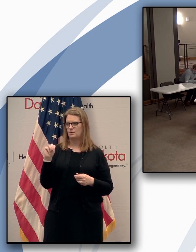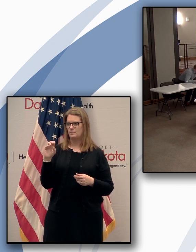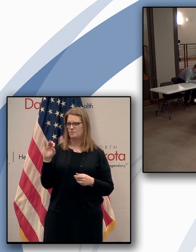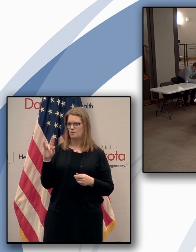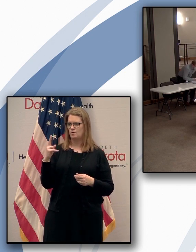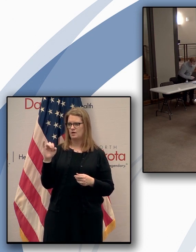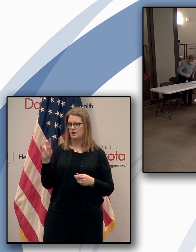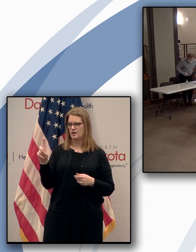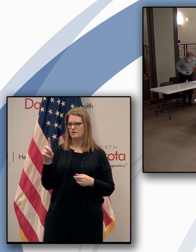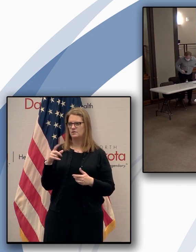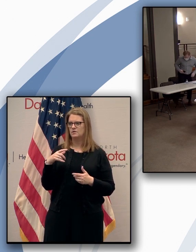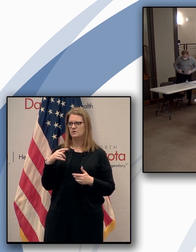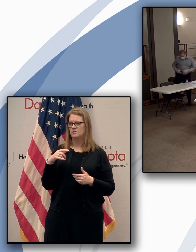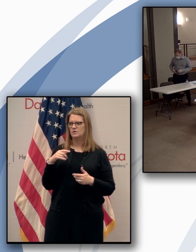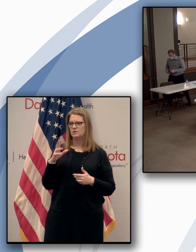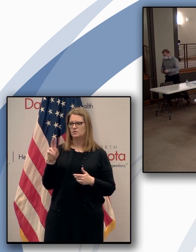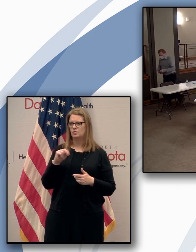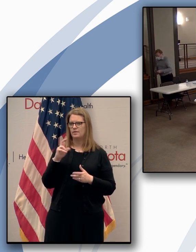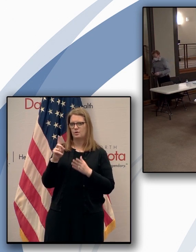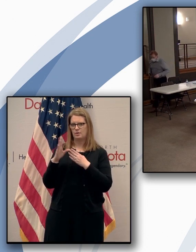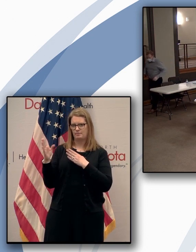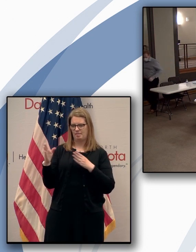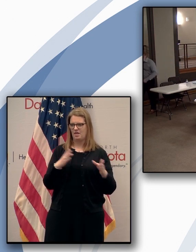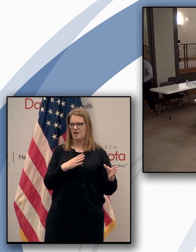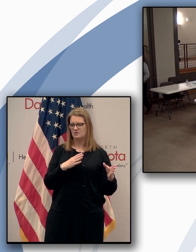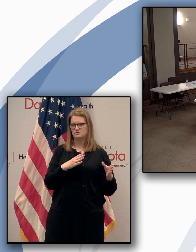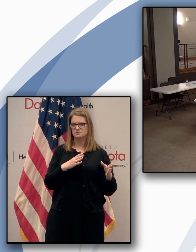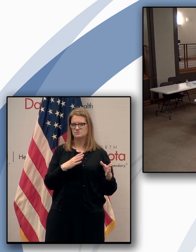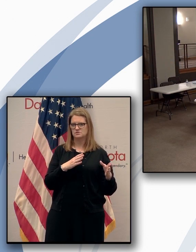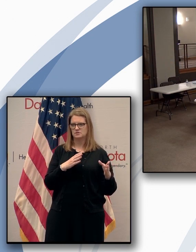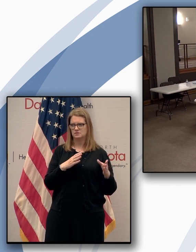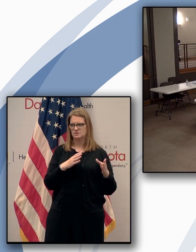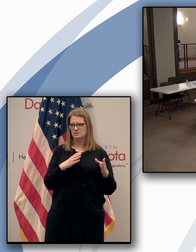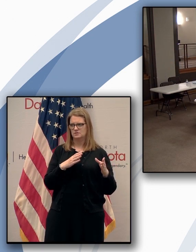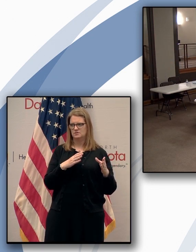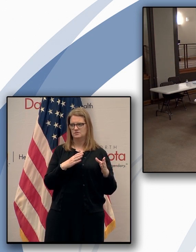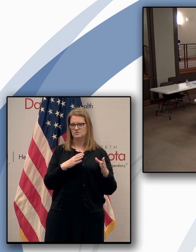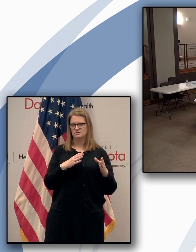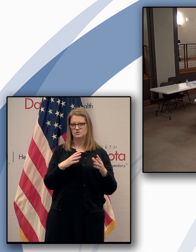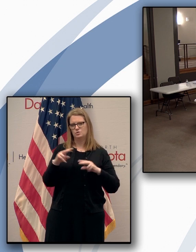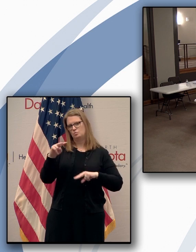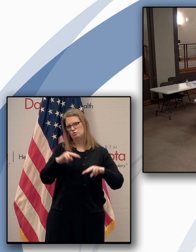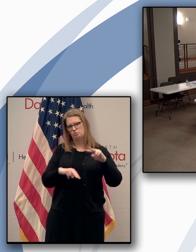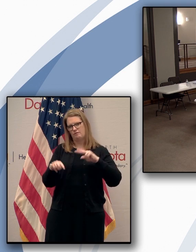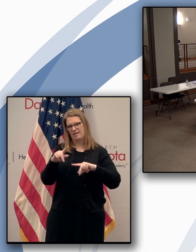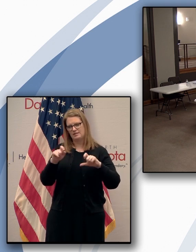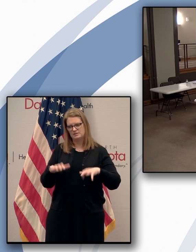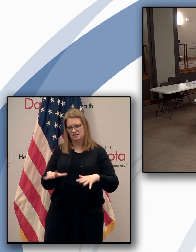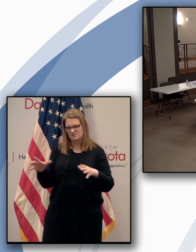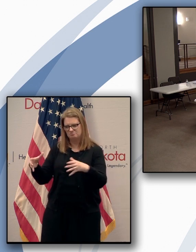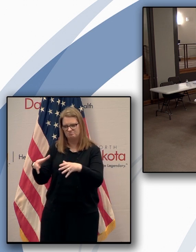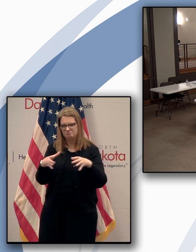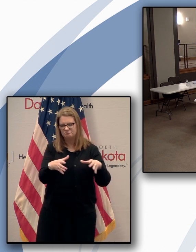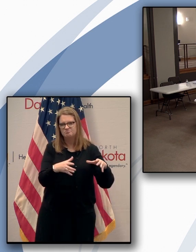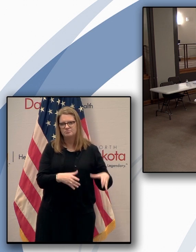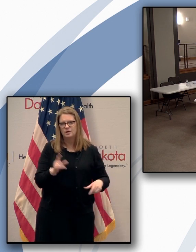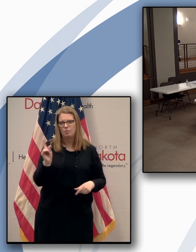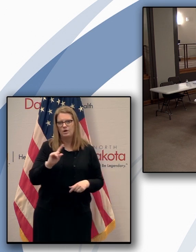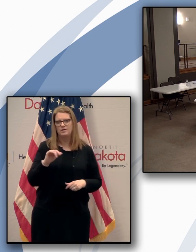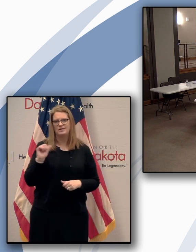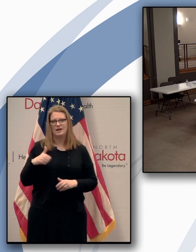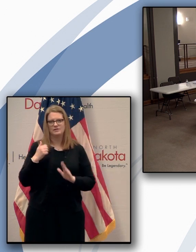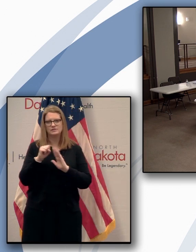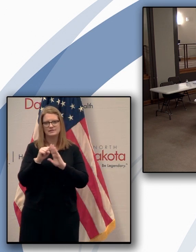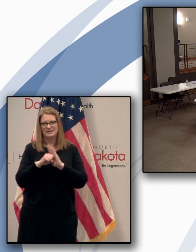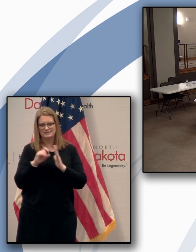any updates on where North Dakota plans to go next to do surveillance testing, and have other states contacted North